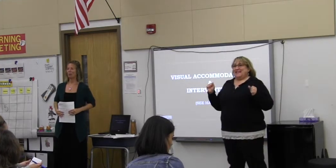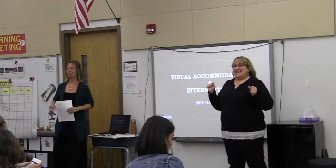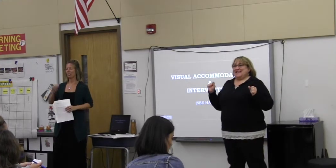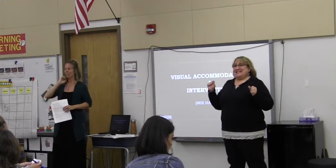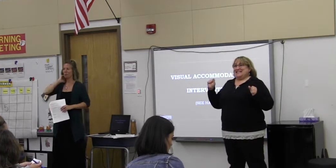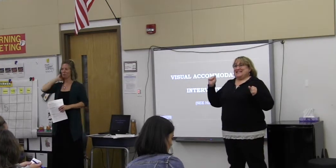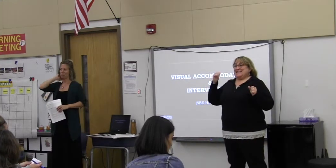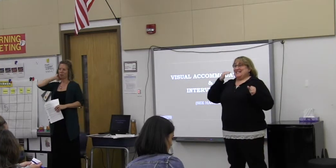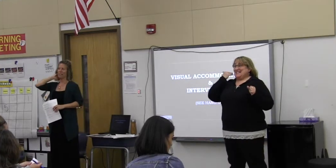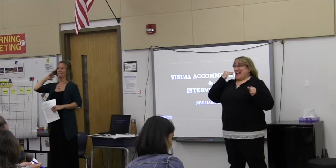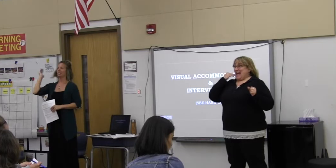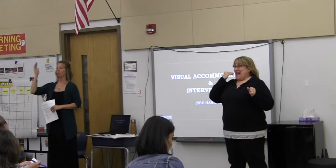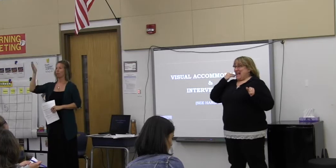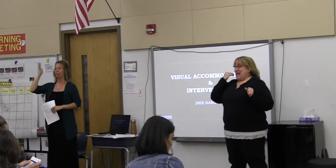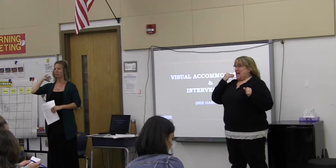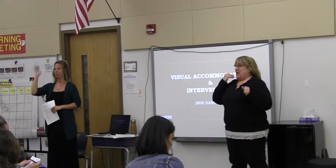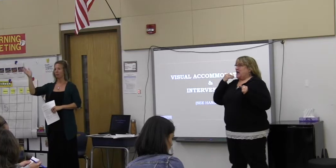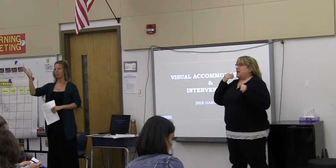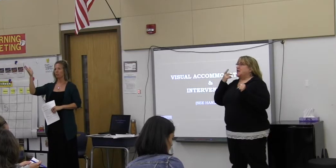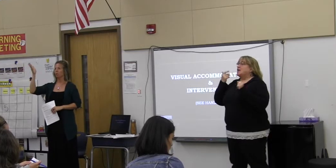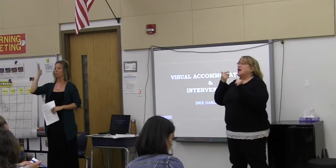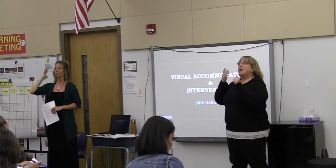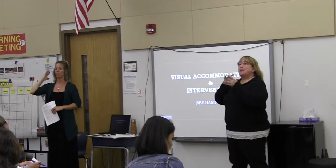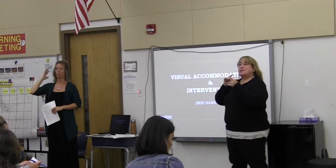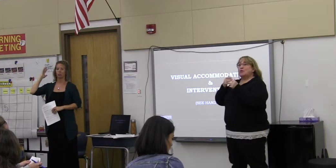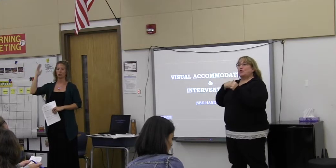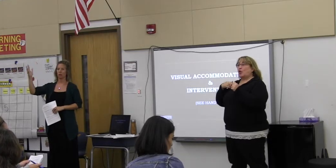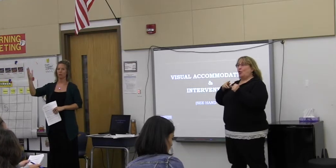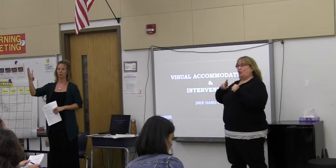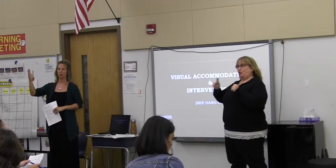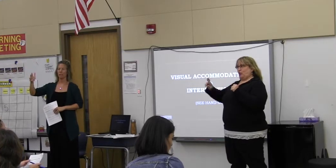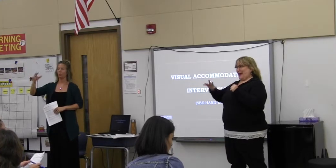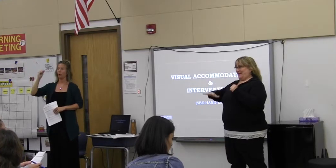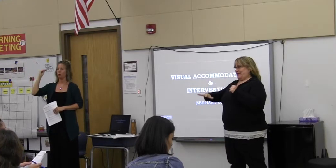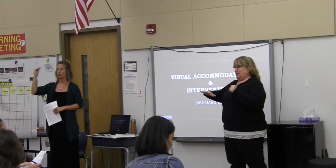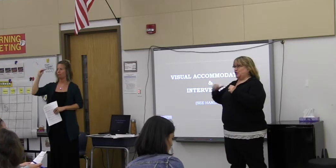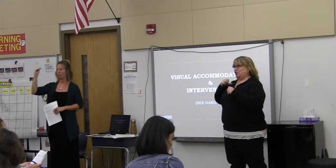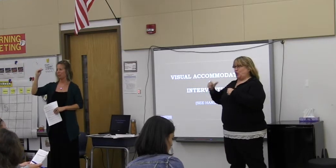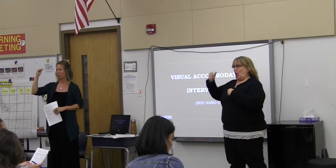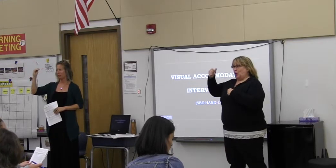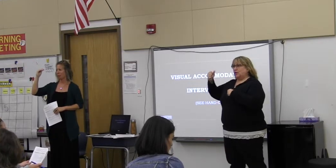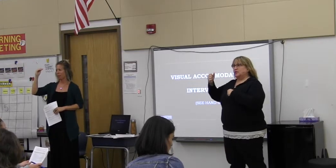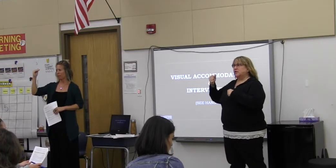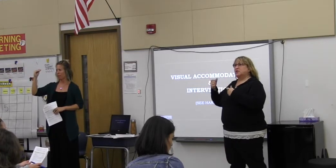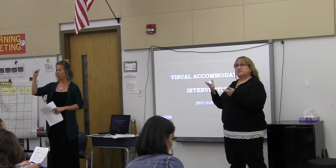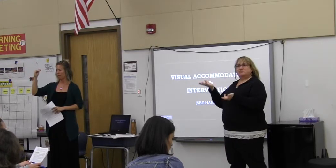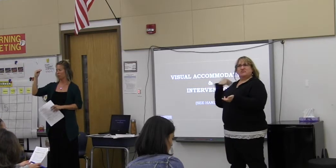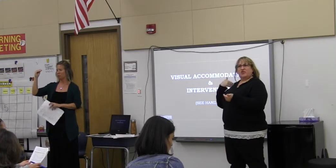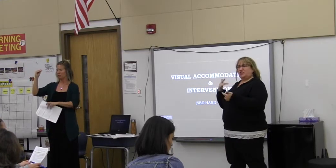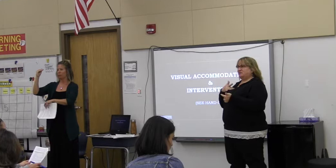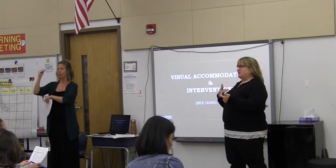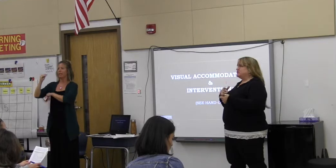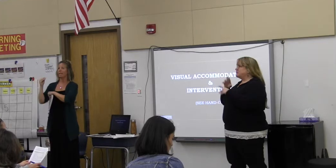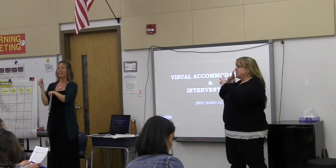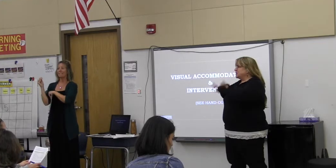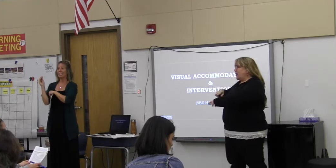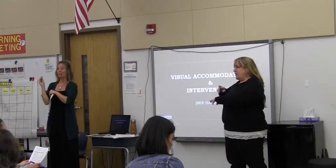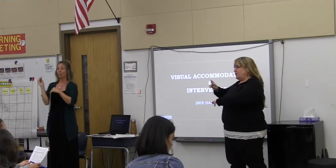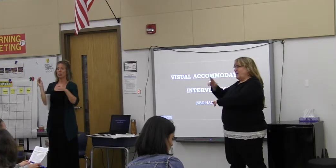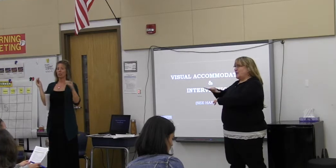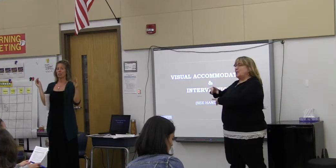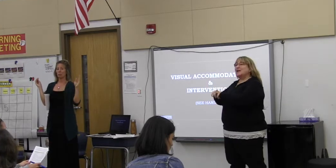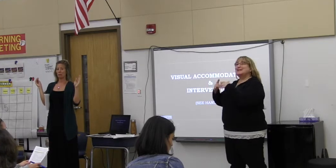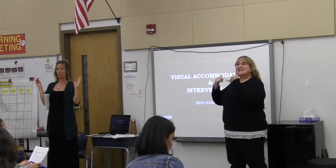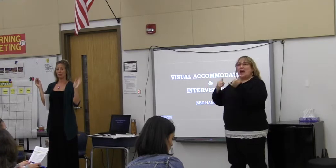Stan, we mentioned this before, his right field used to be his strongest field. He would only respond to things that were in his right field. He's